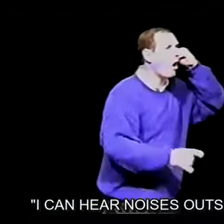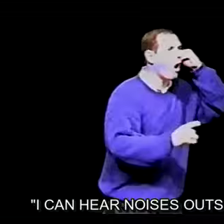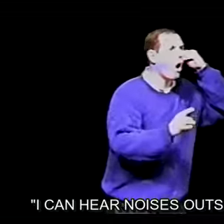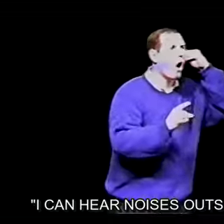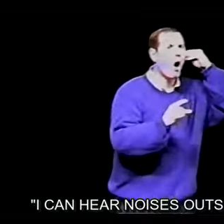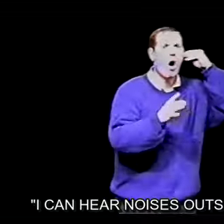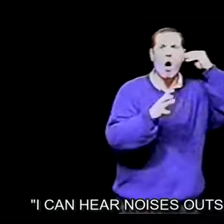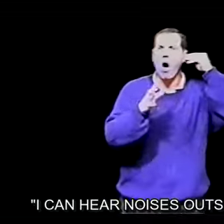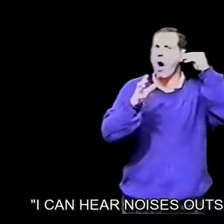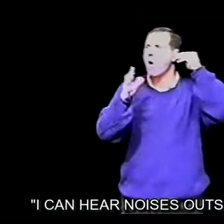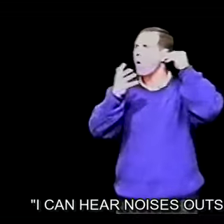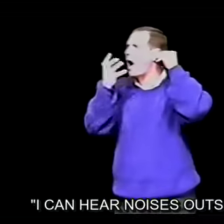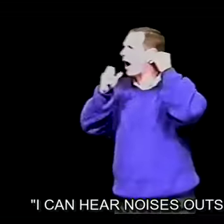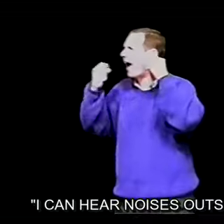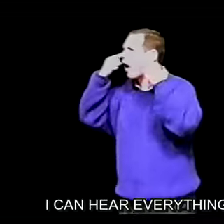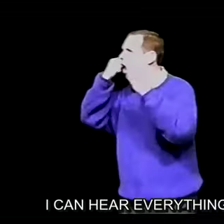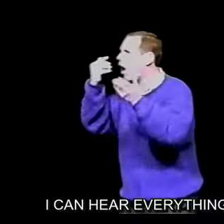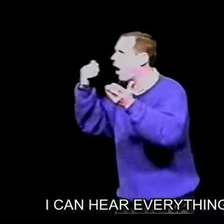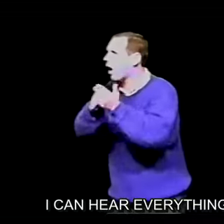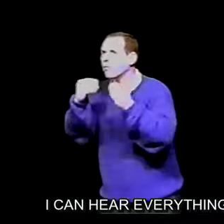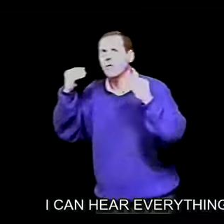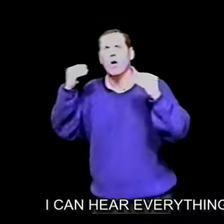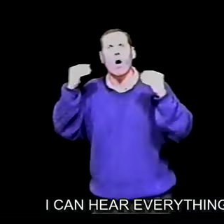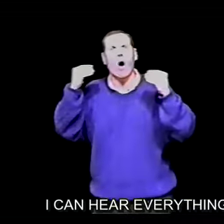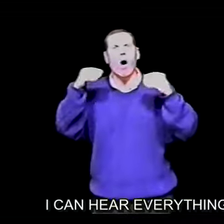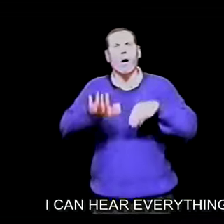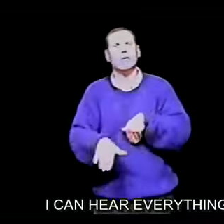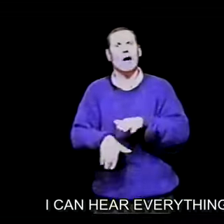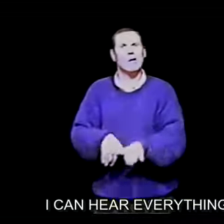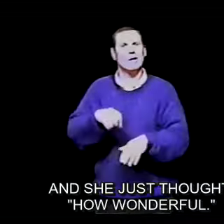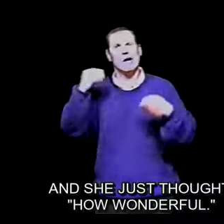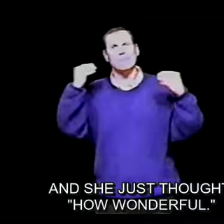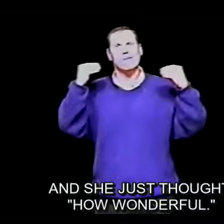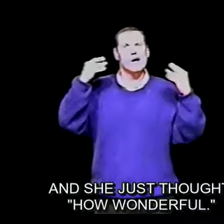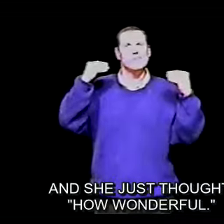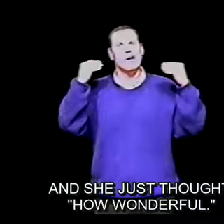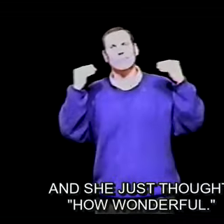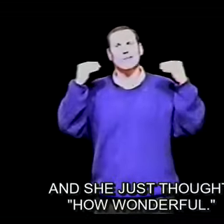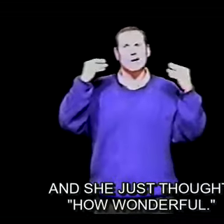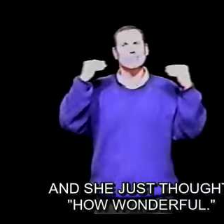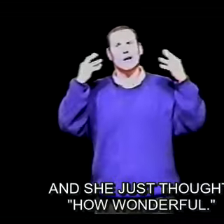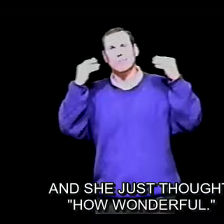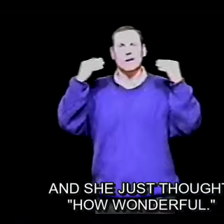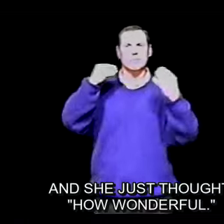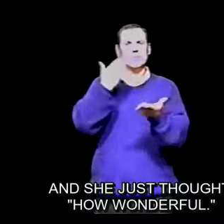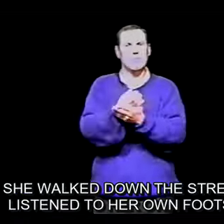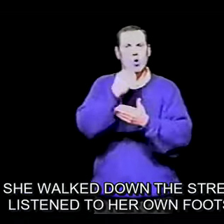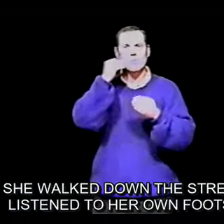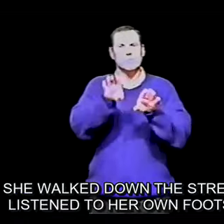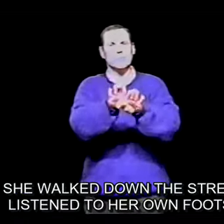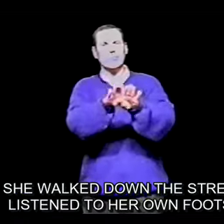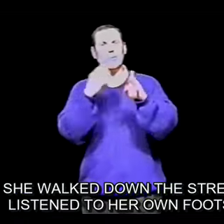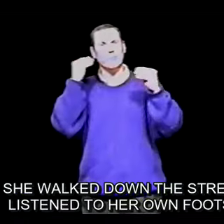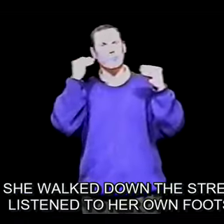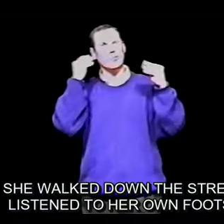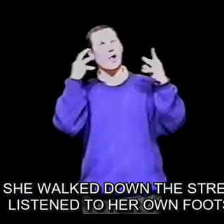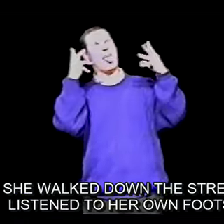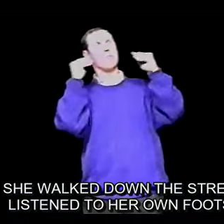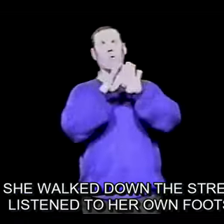hear everything. And she just thought how wonderful. She walked down the street and listened to her own footsteps. She opened